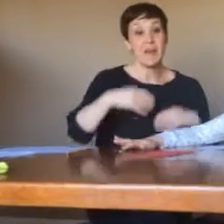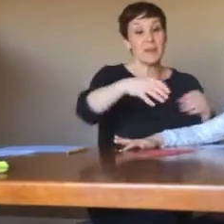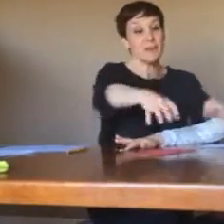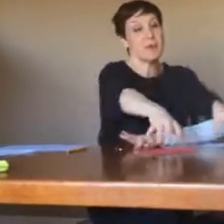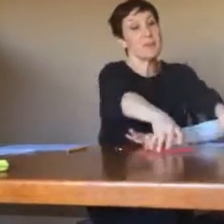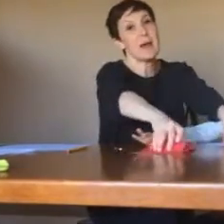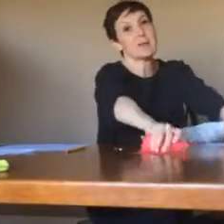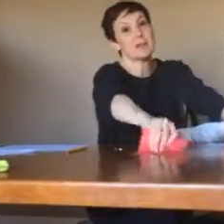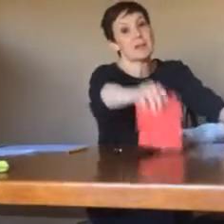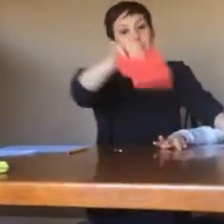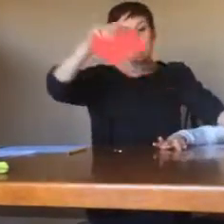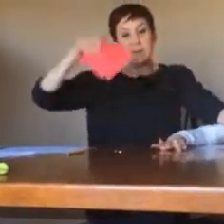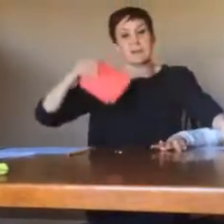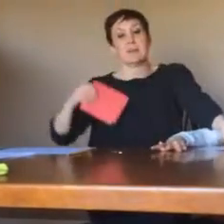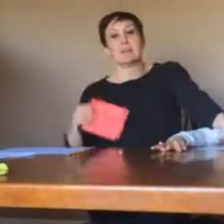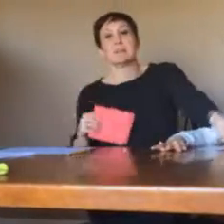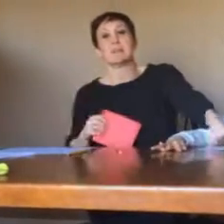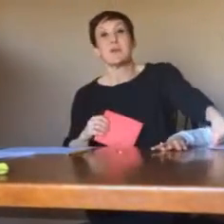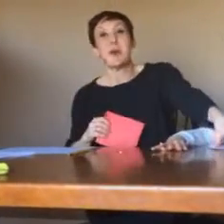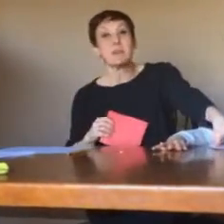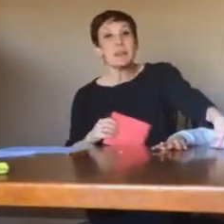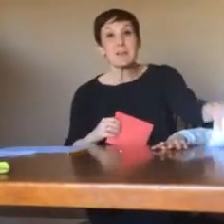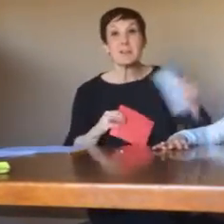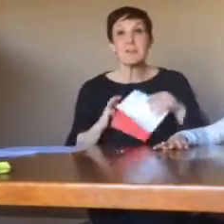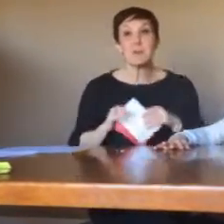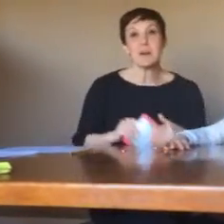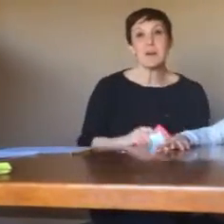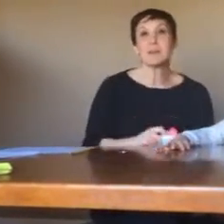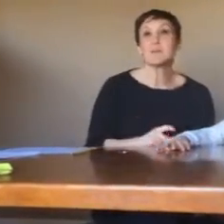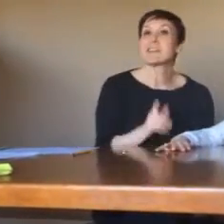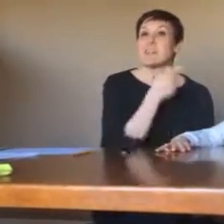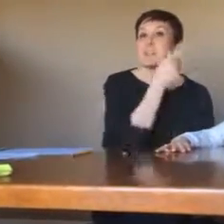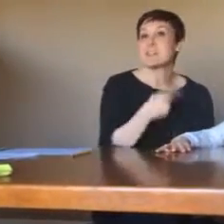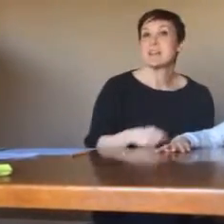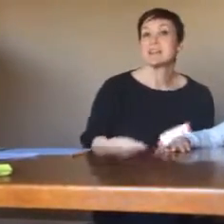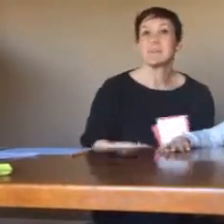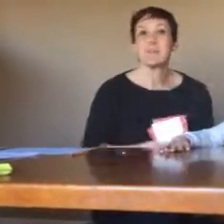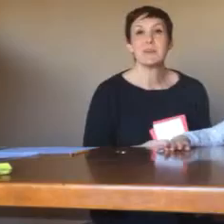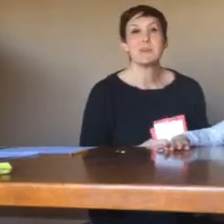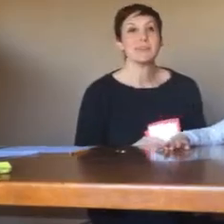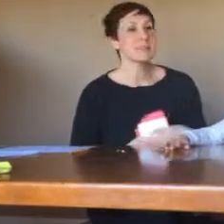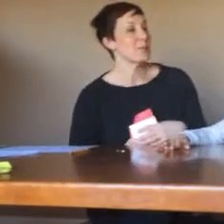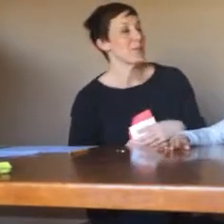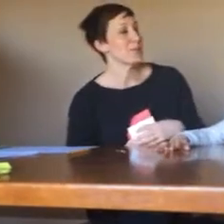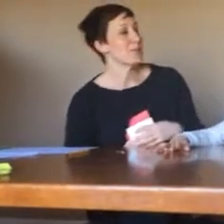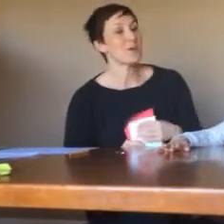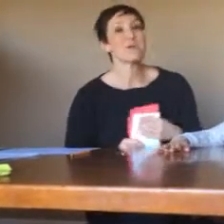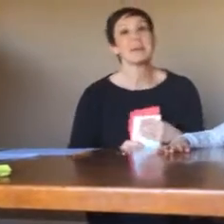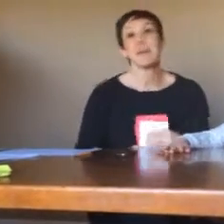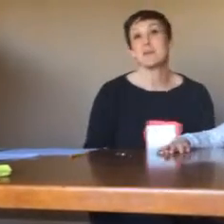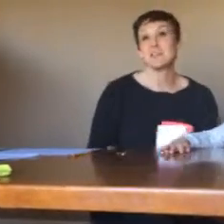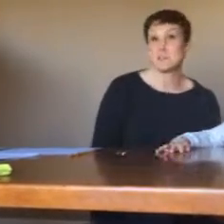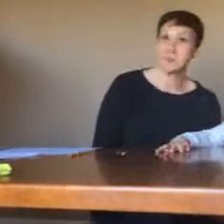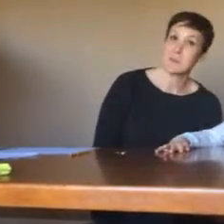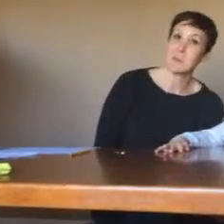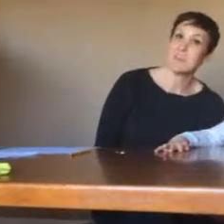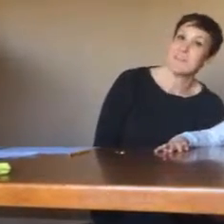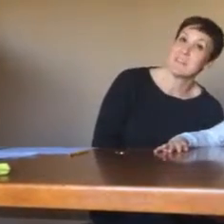Red, great matching. So I'm clearing the board. We're going to pretend that we don't hear somebody at my door right now because we're in the middle of a